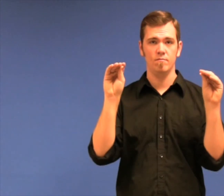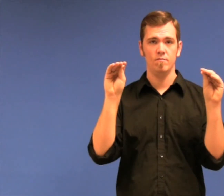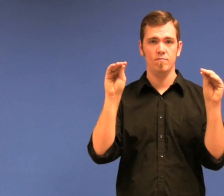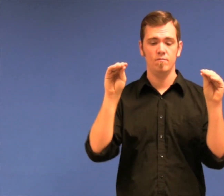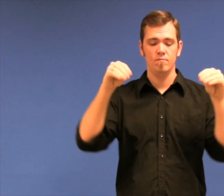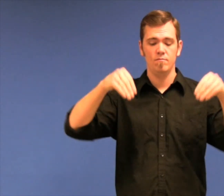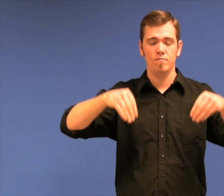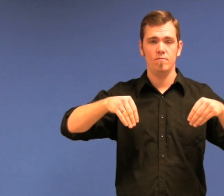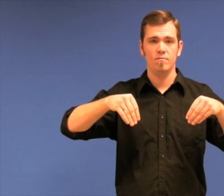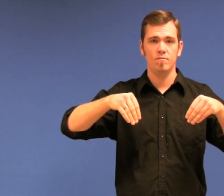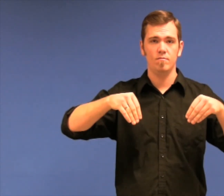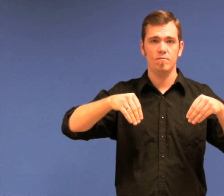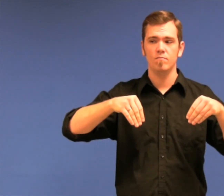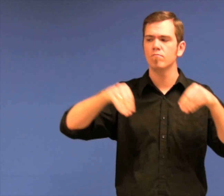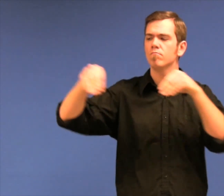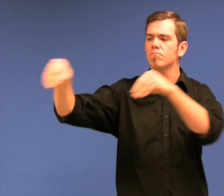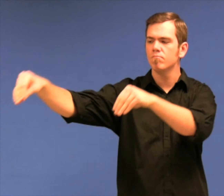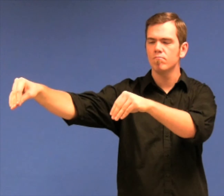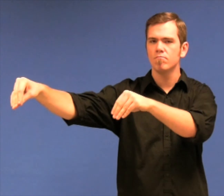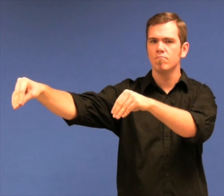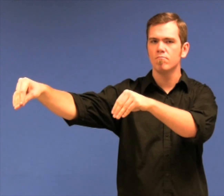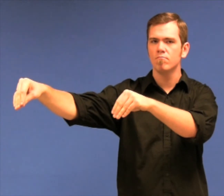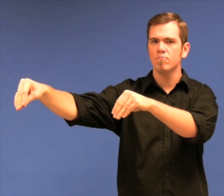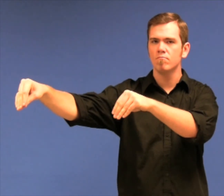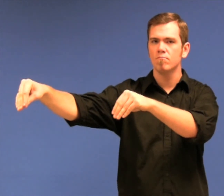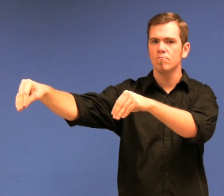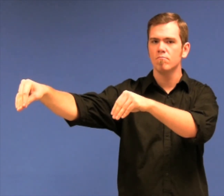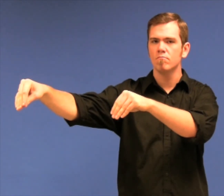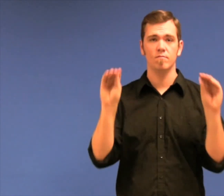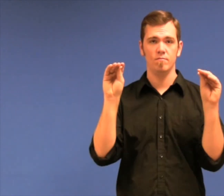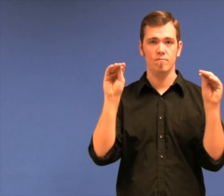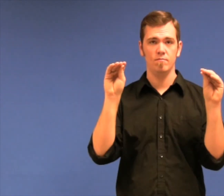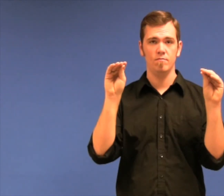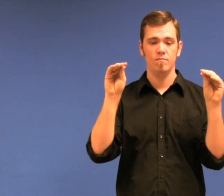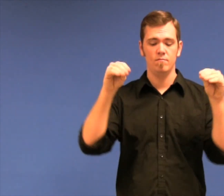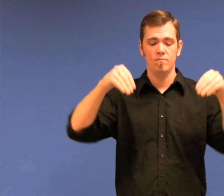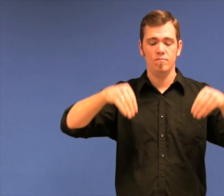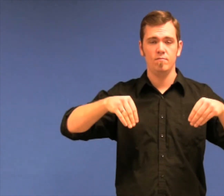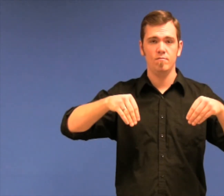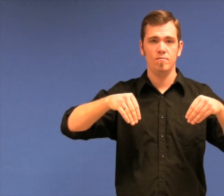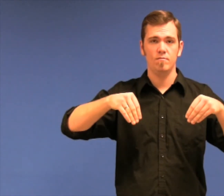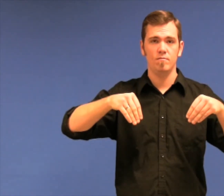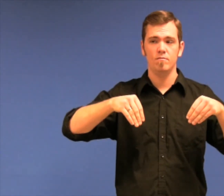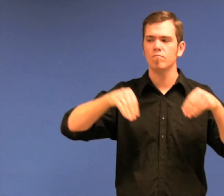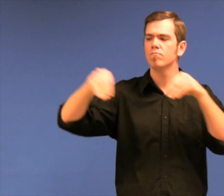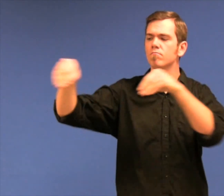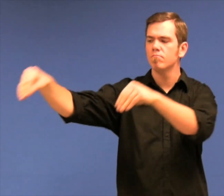for move. And it's in the direction of which you're moving the object. So move.